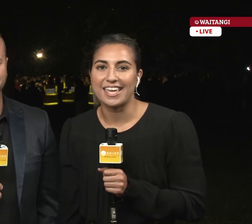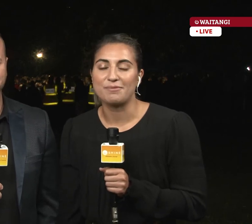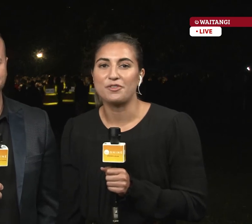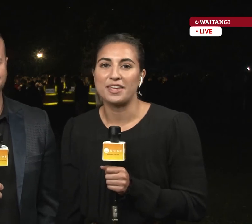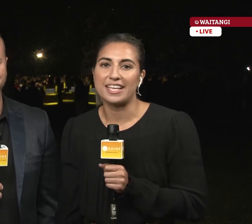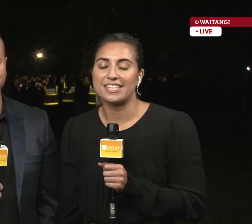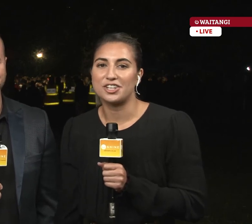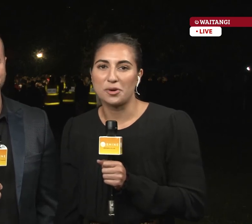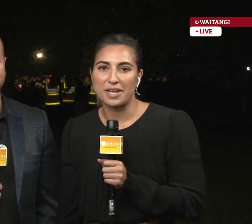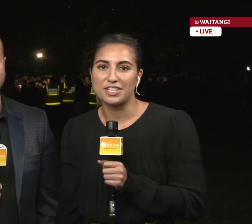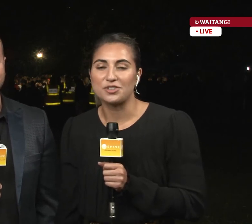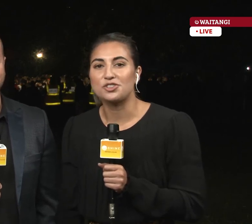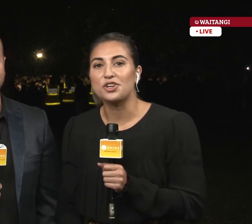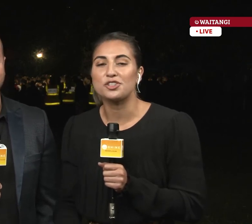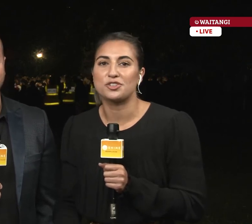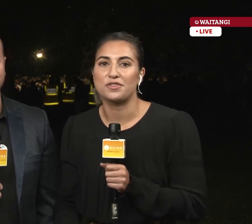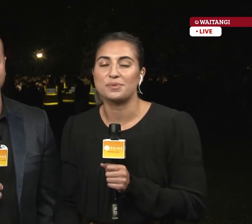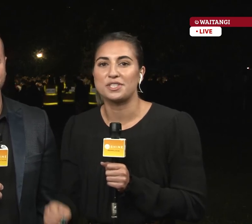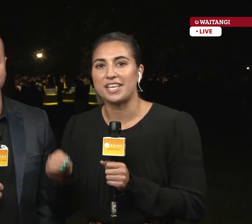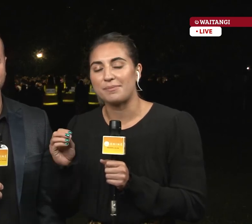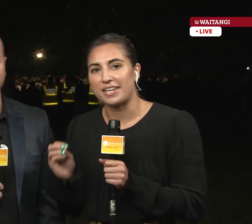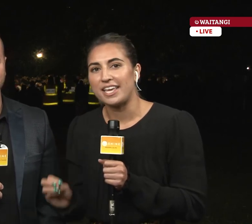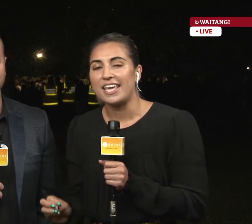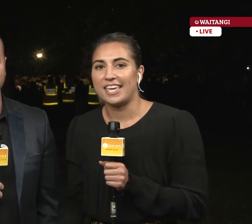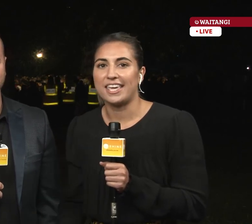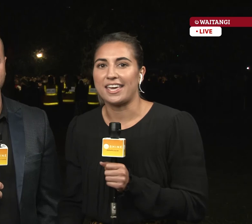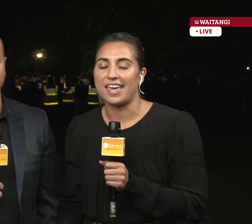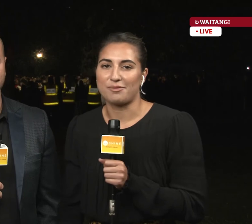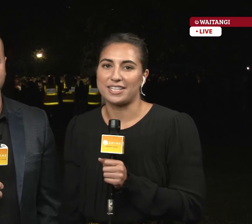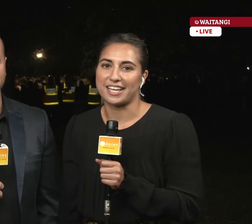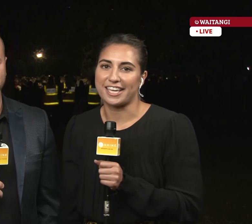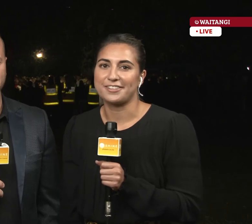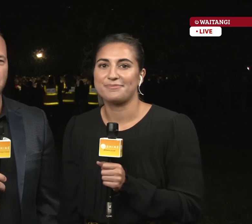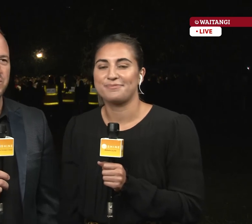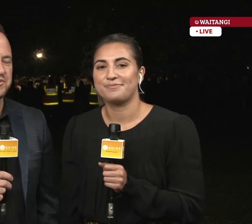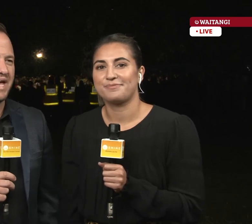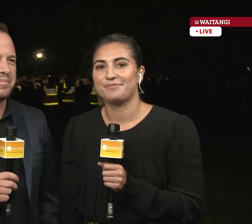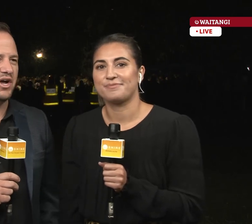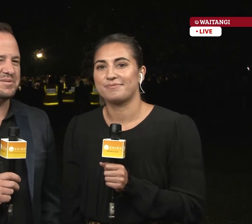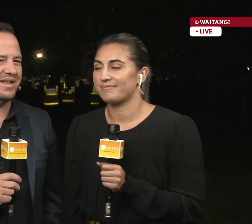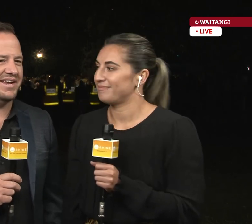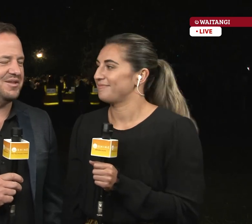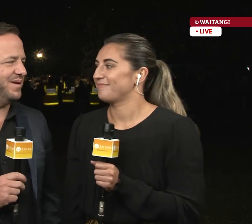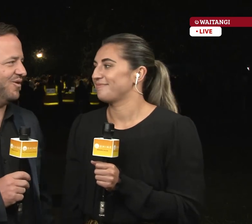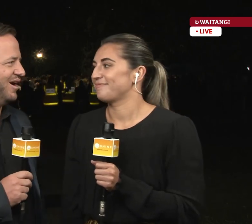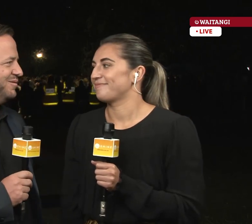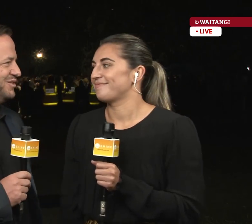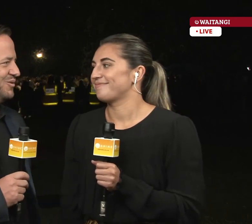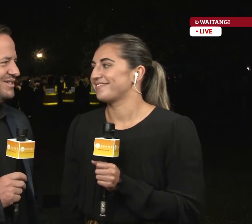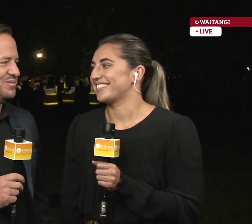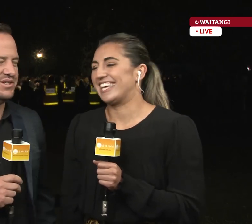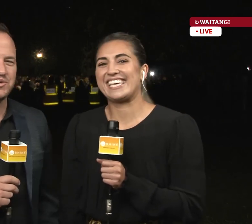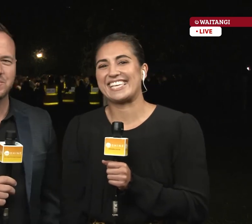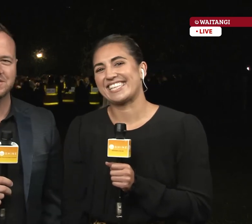10 a.m. for the interdenominational church service, which is happening here at Waitangi. Oh, there's bagpipes playing in the background,